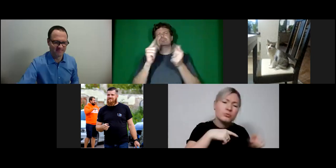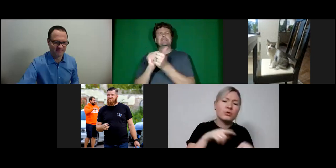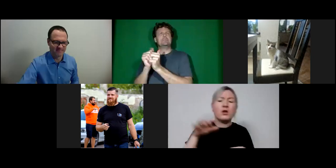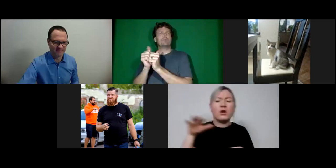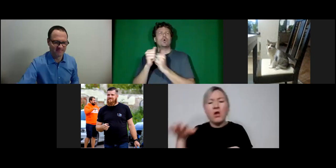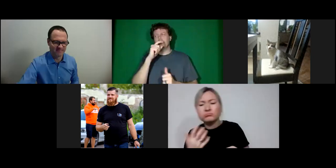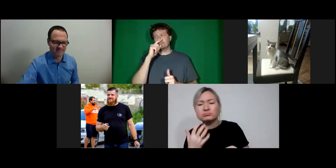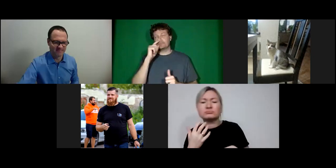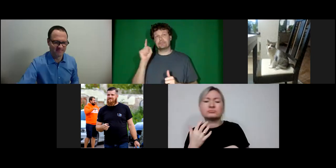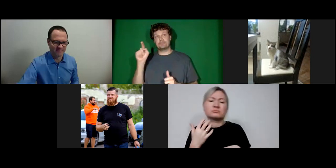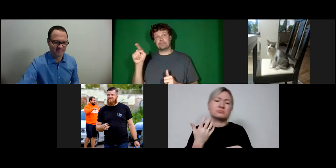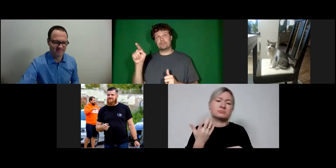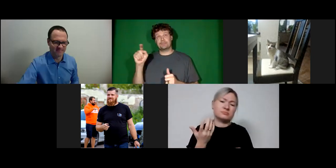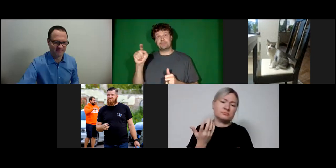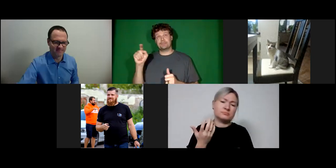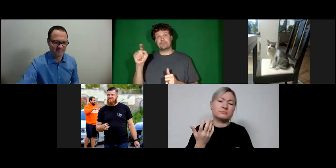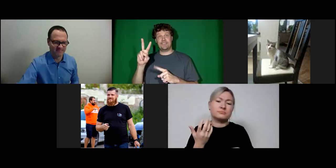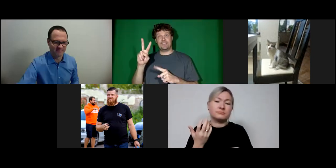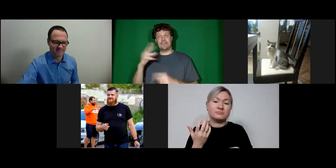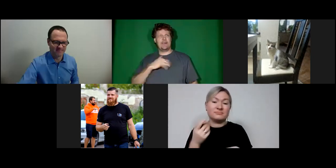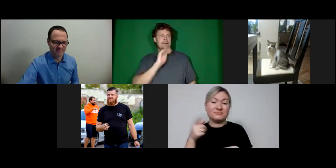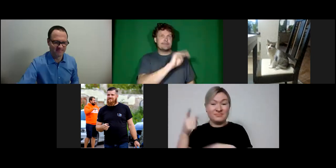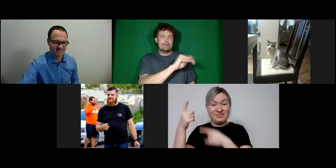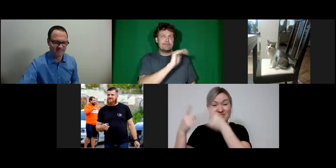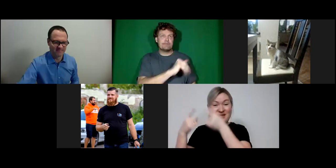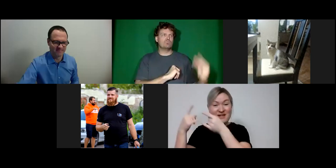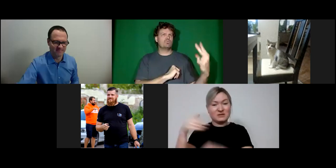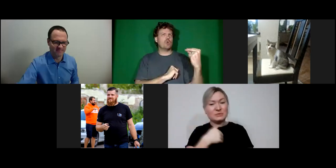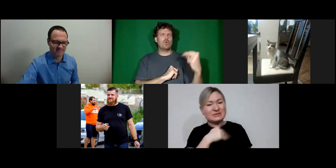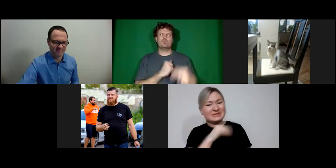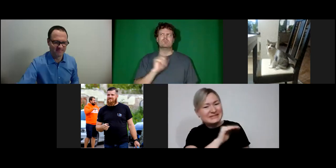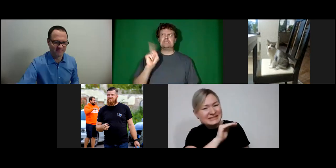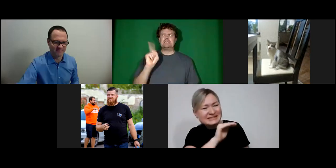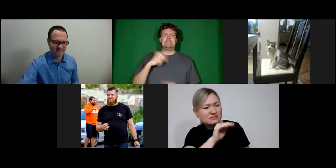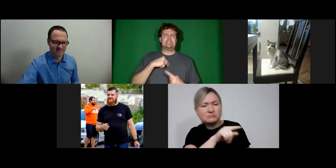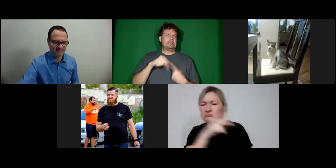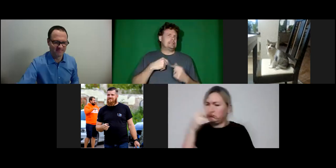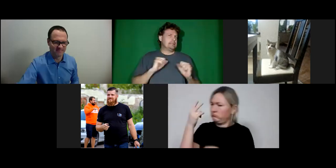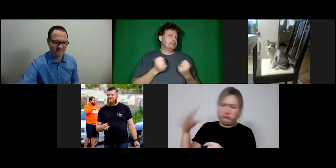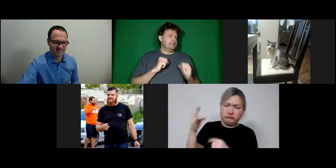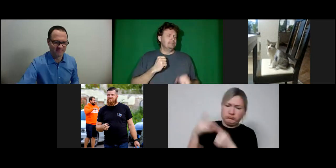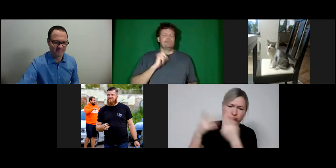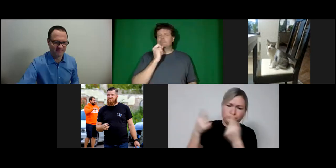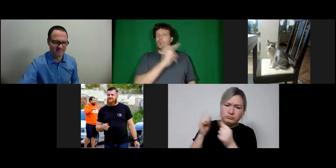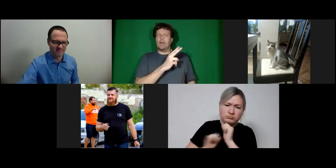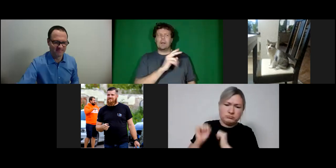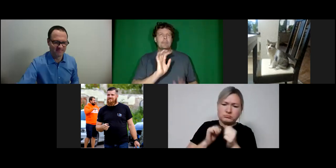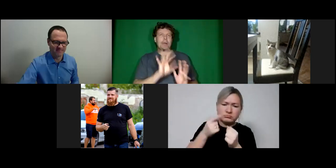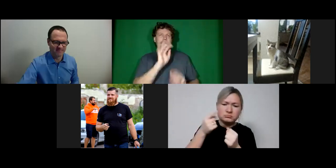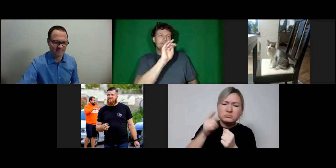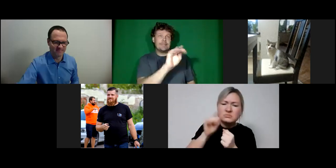in Slovenia, from all the sports teams, it was a TV show who